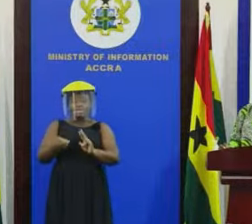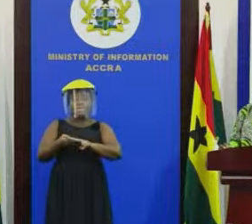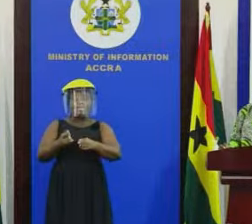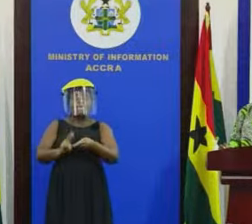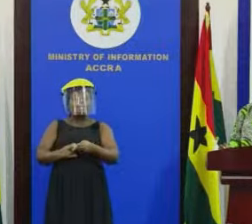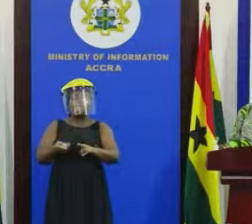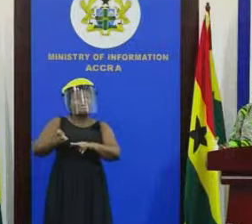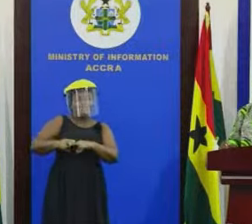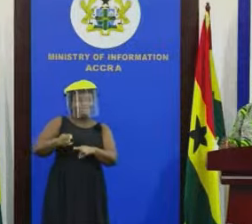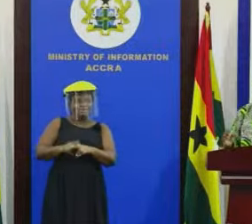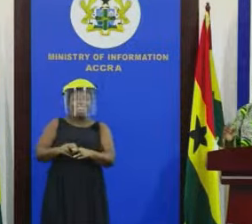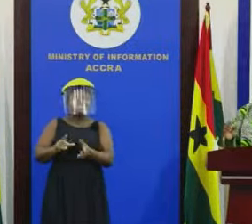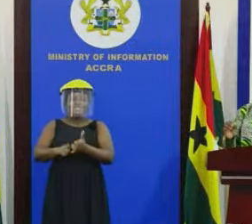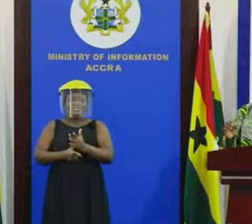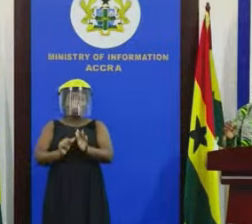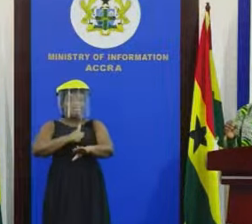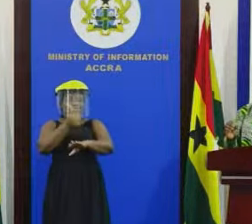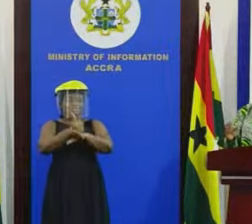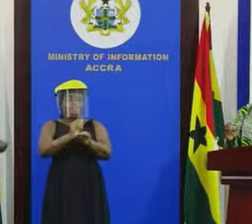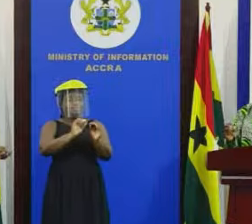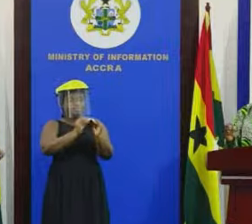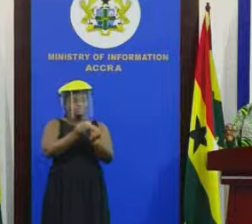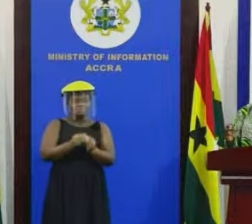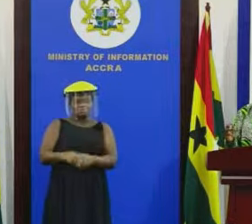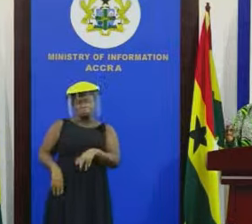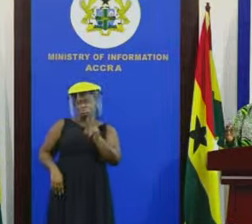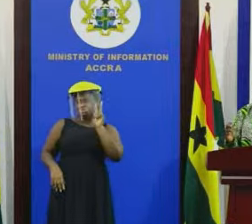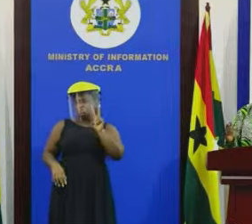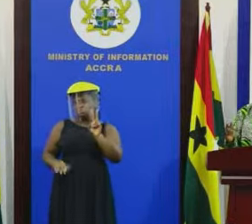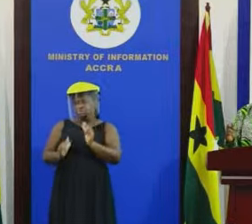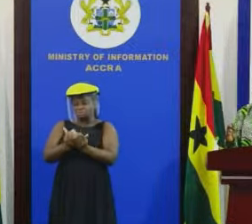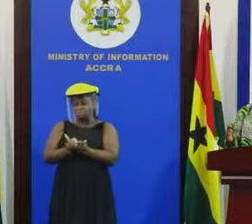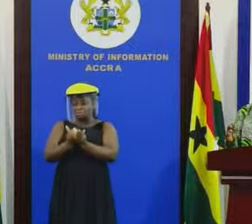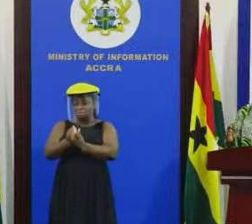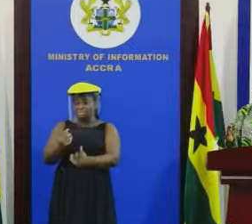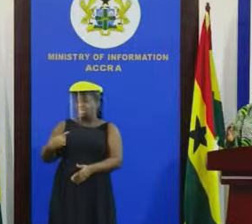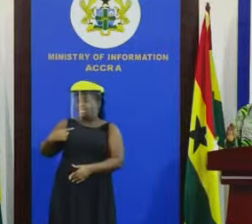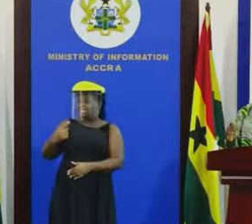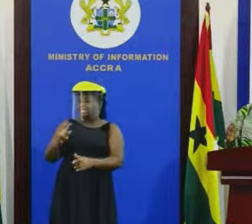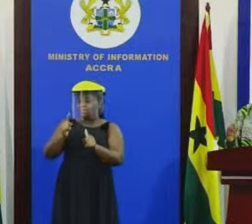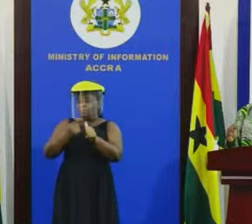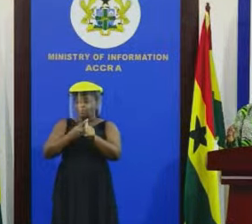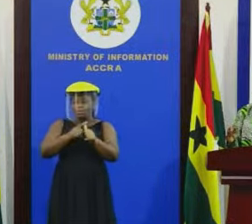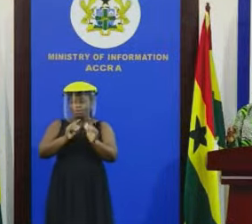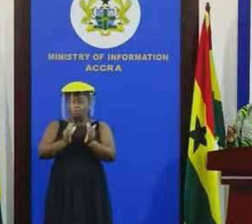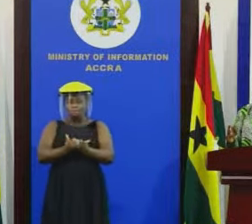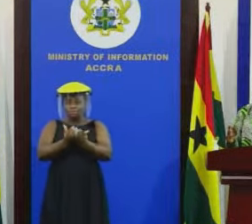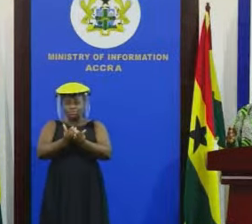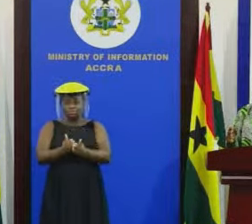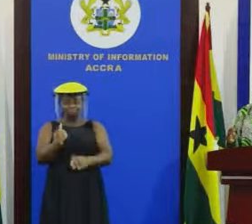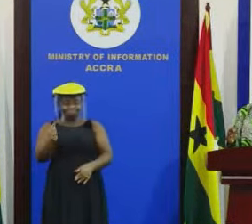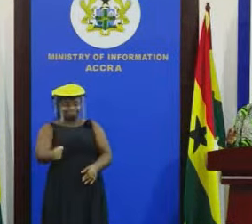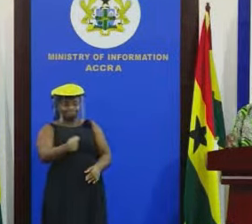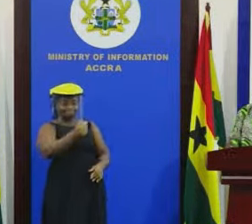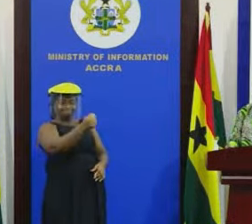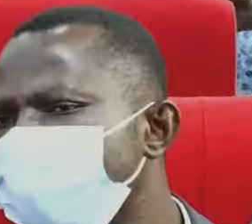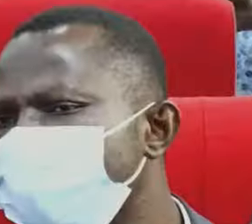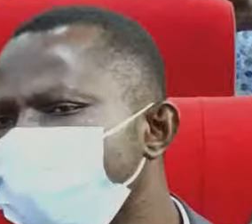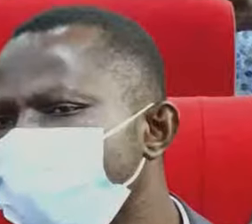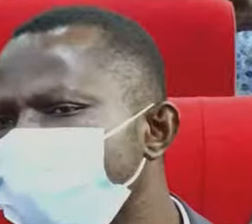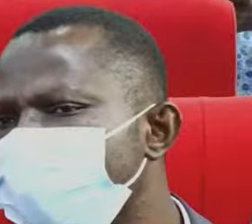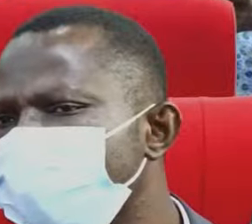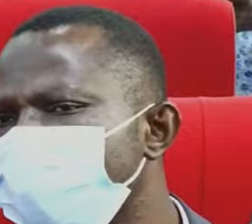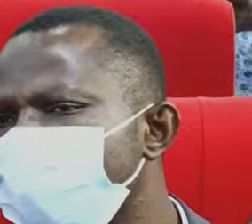then perhaps we are able to do this. Besides 2 of the boats I mentioned, one of them is going to be stationed specifically